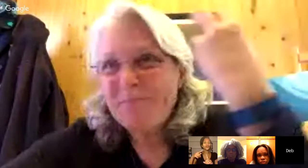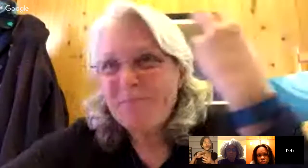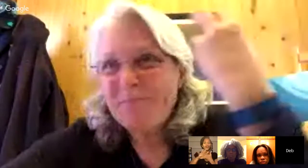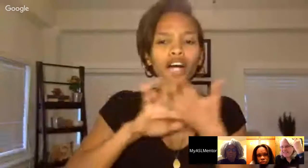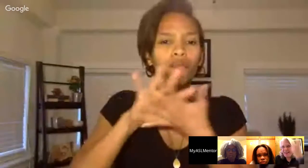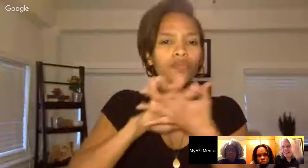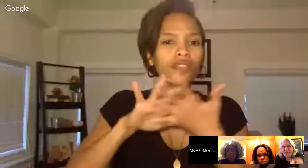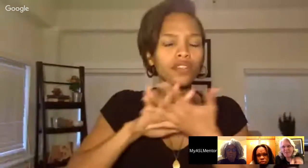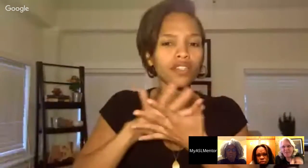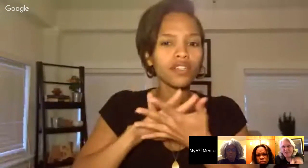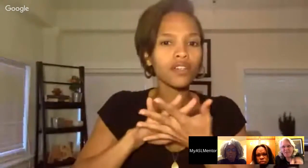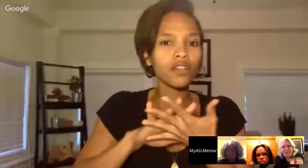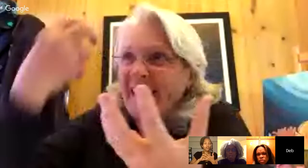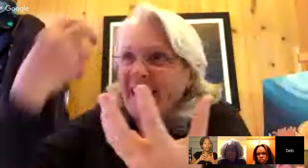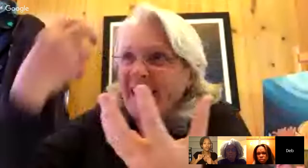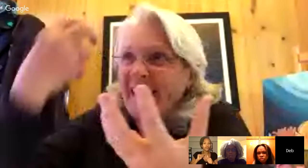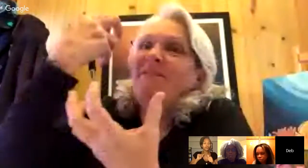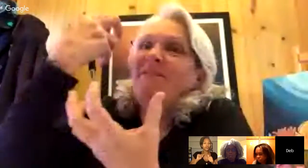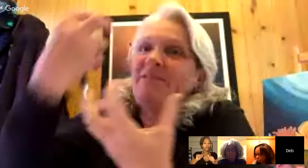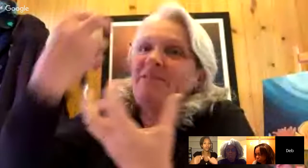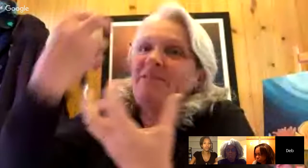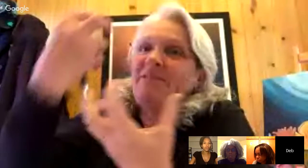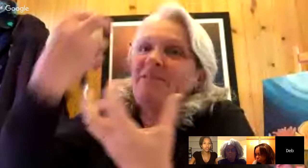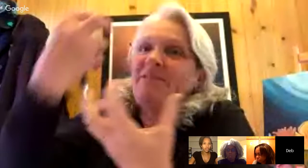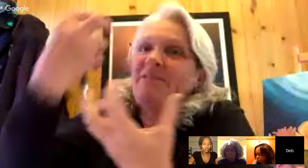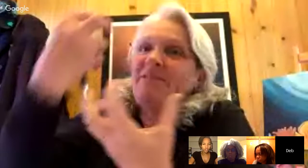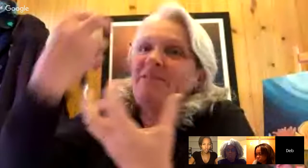You broke off. I'm feeling like she's like.